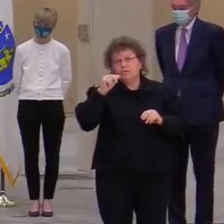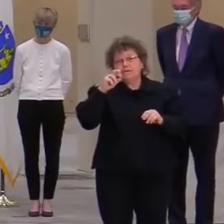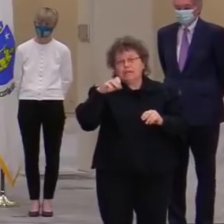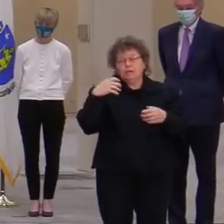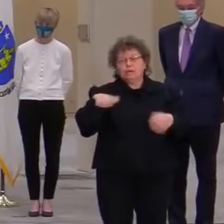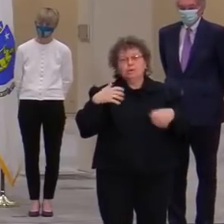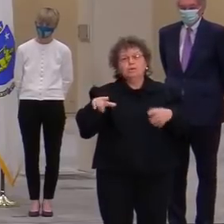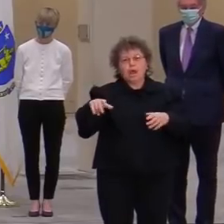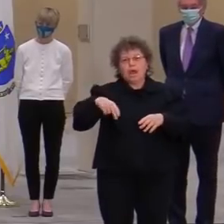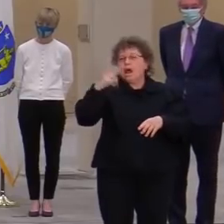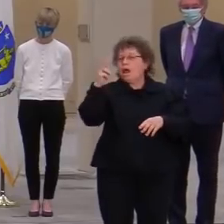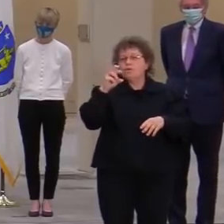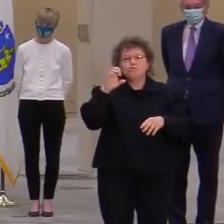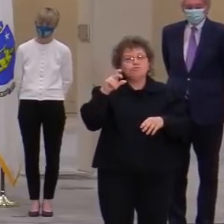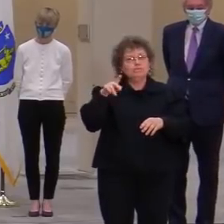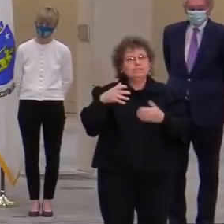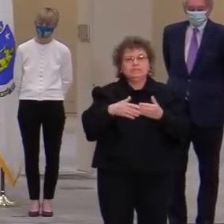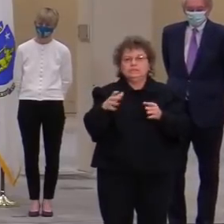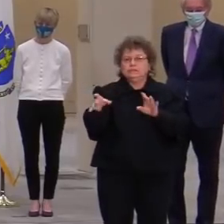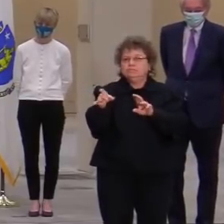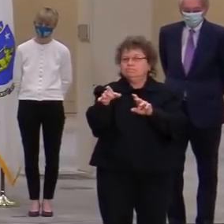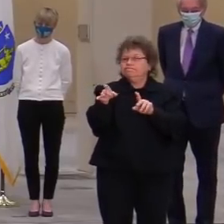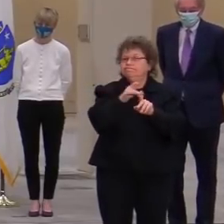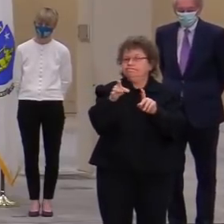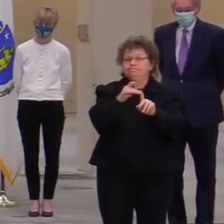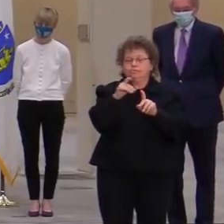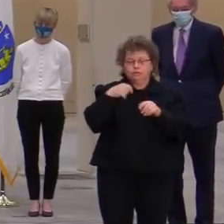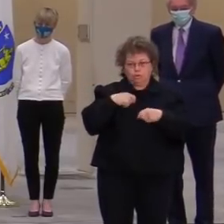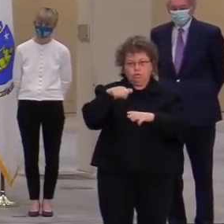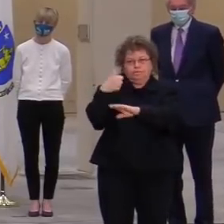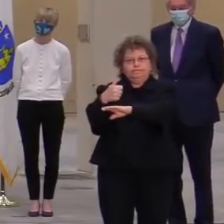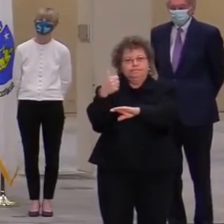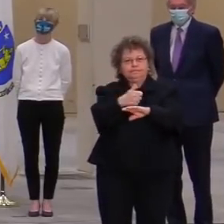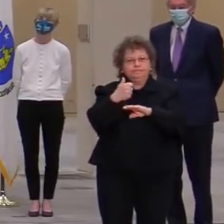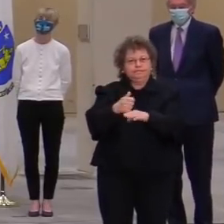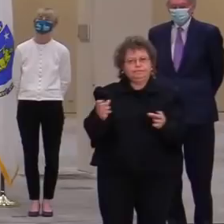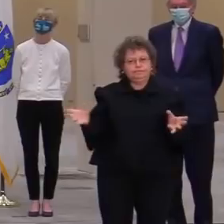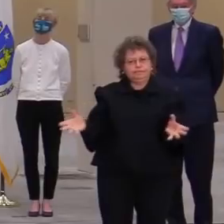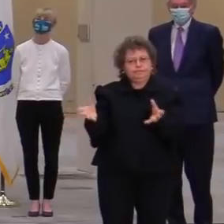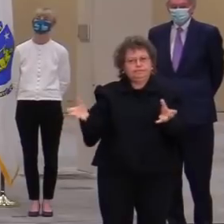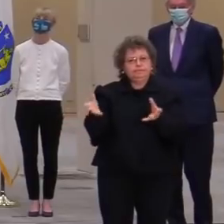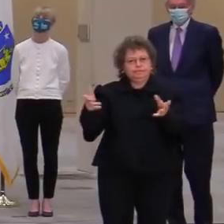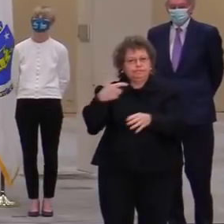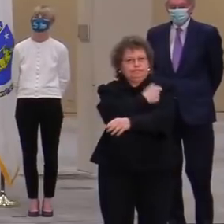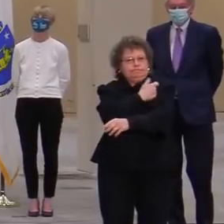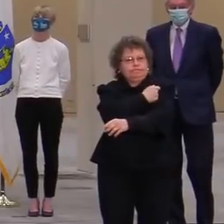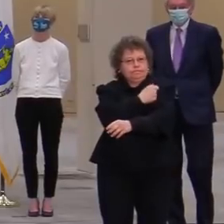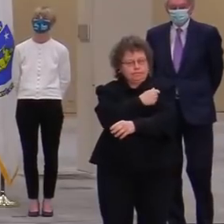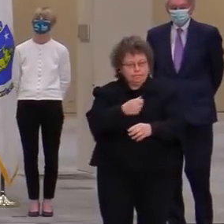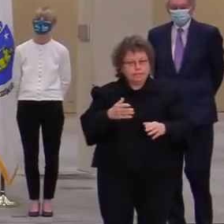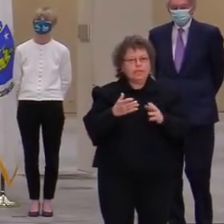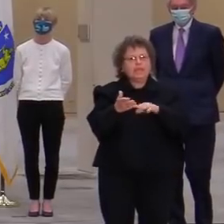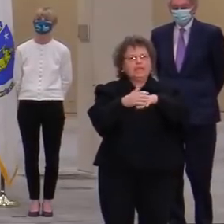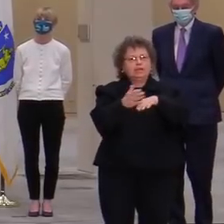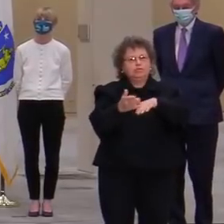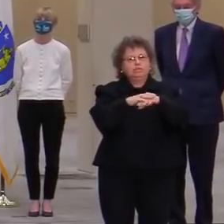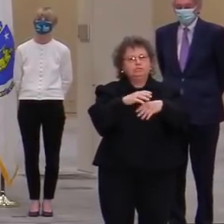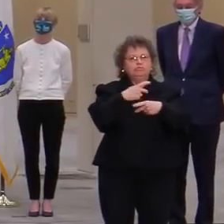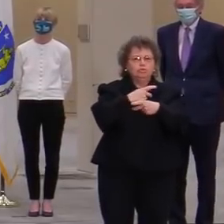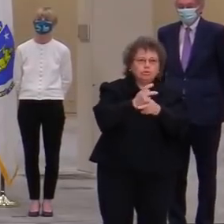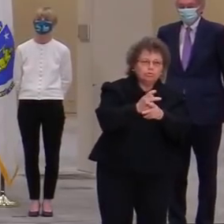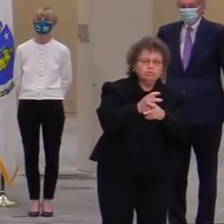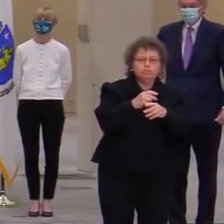6,000 vaccines a day provided to this center for the next 8 weeks are made possible through increases in production and